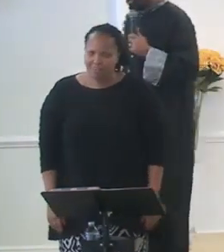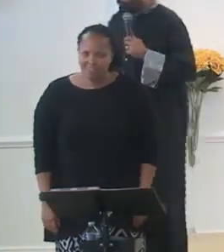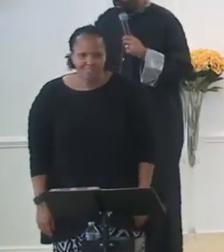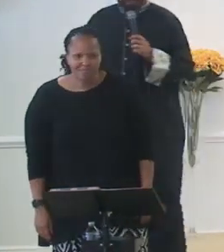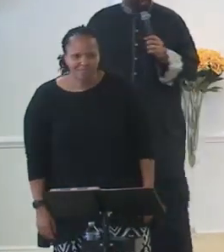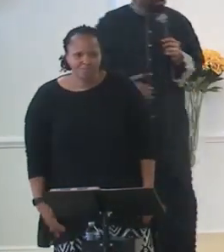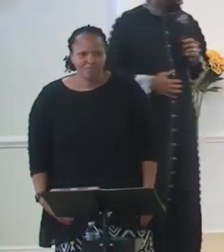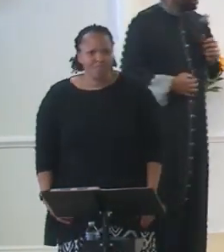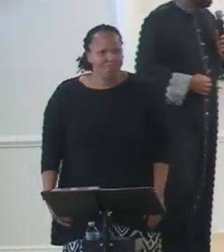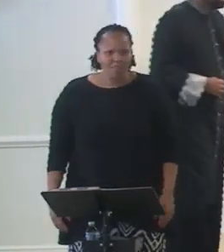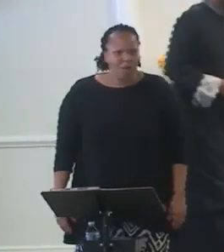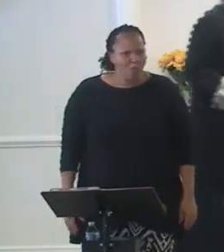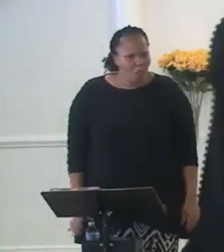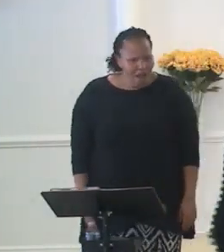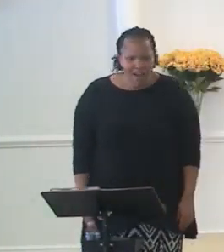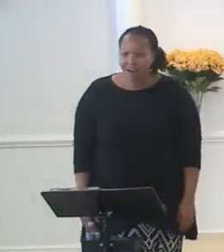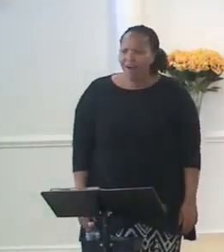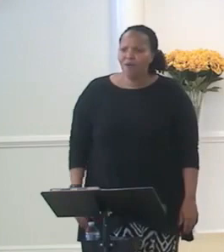We only on part five.